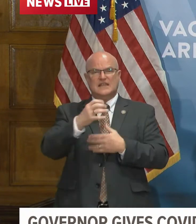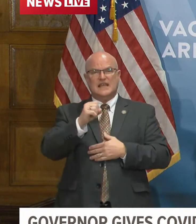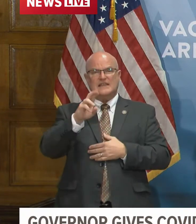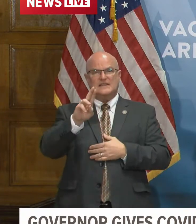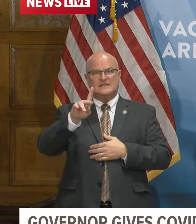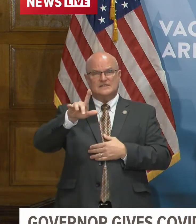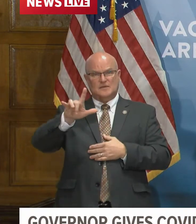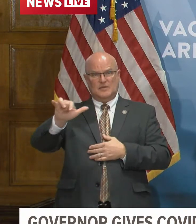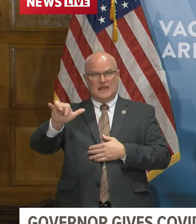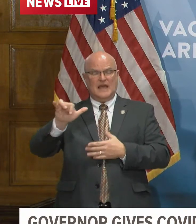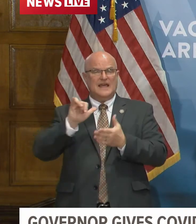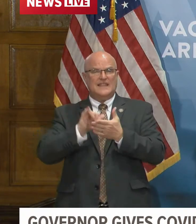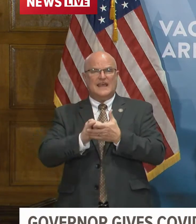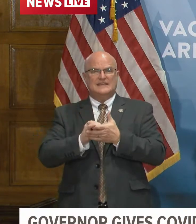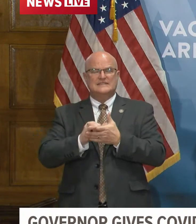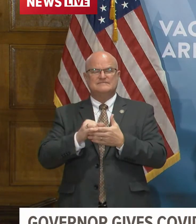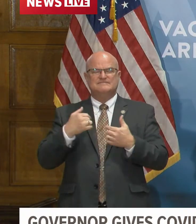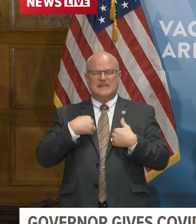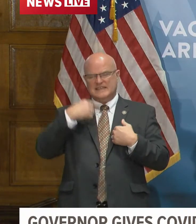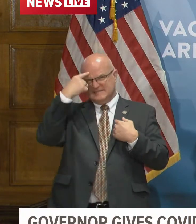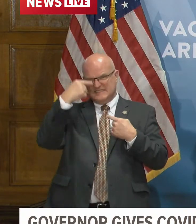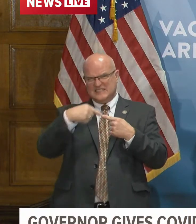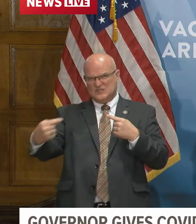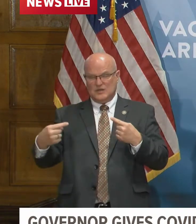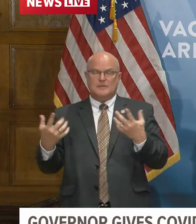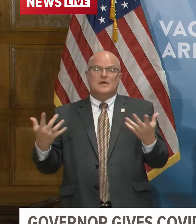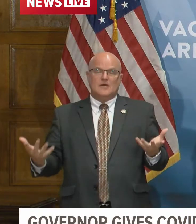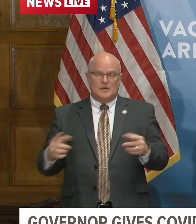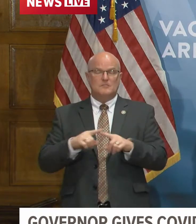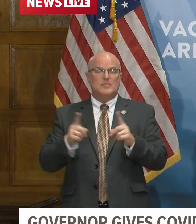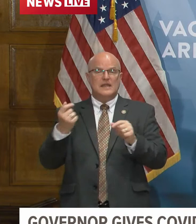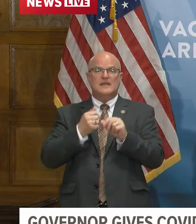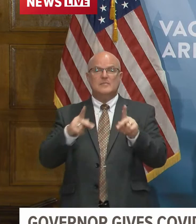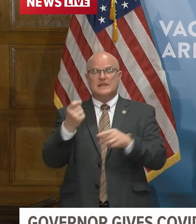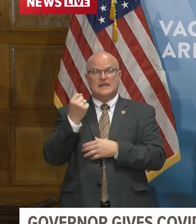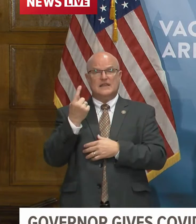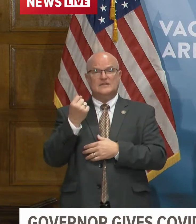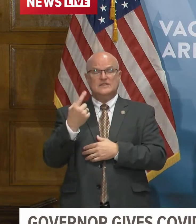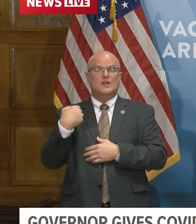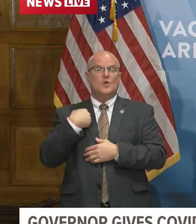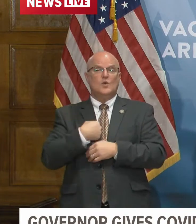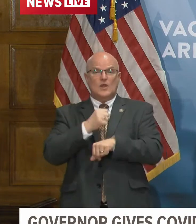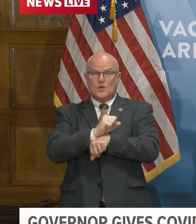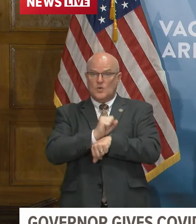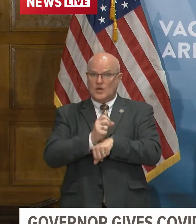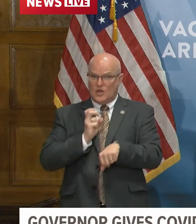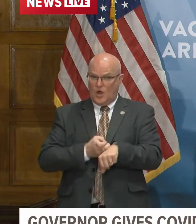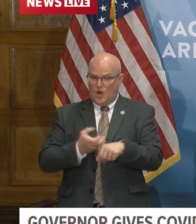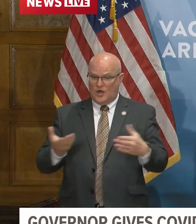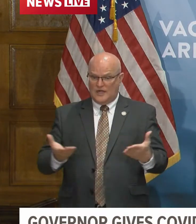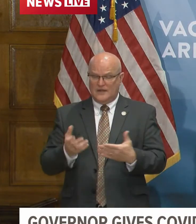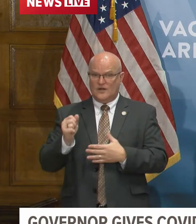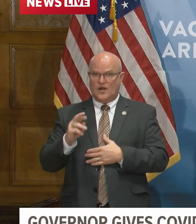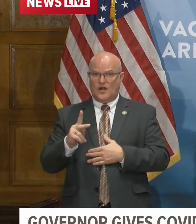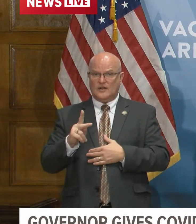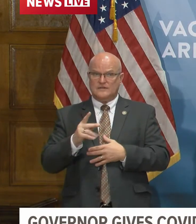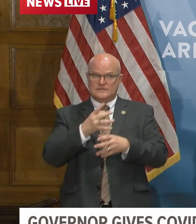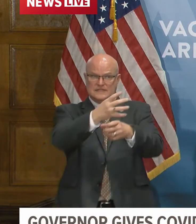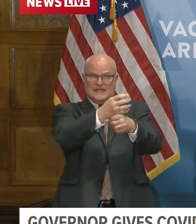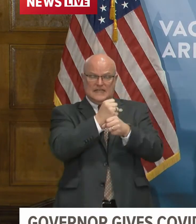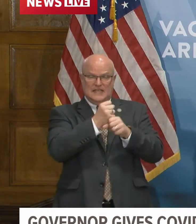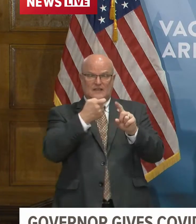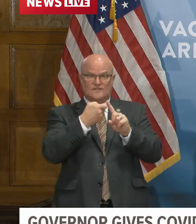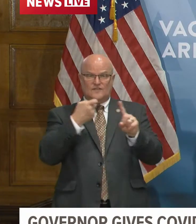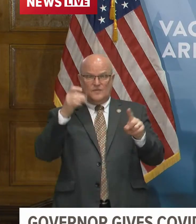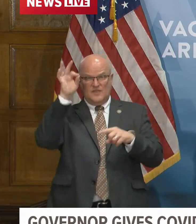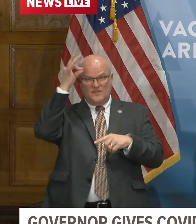supplies. So that's just a point of disagreement, but everybody needs to understand we're working very hard to get from the federal government